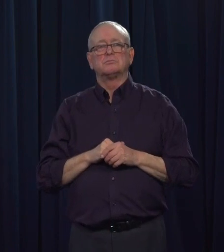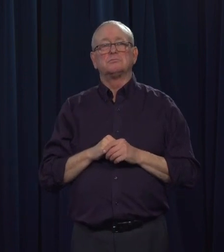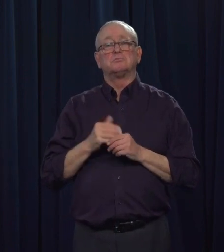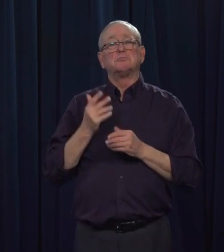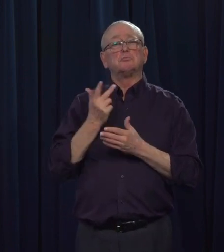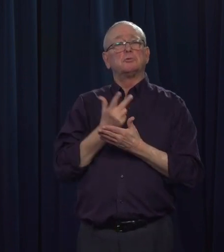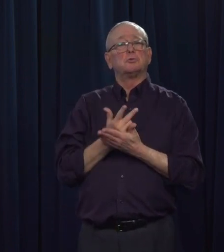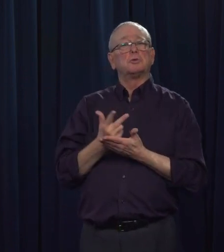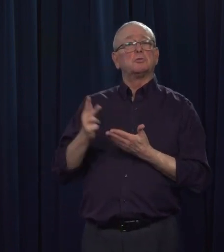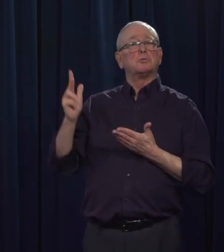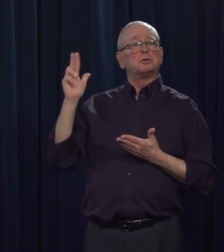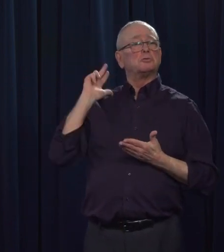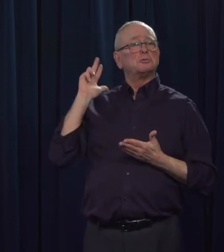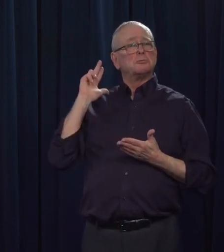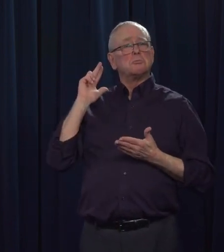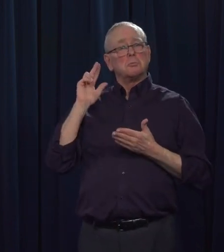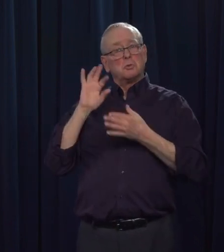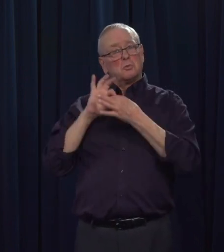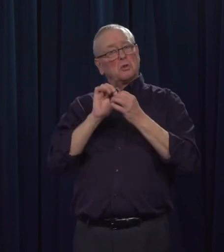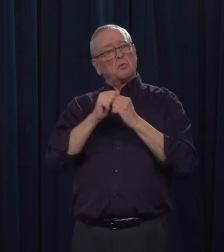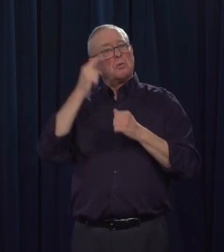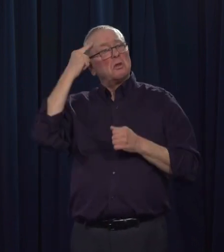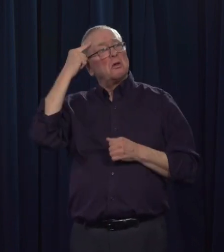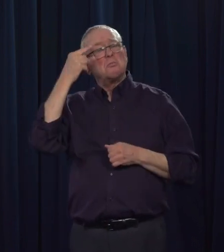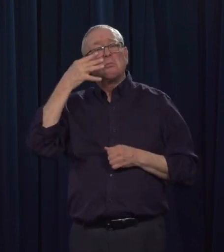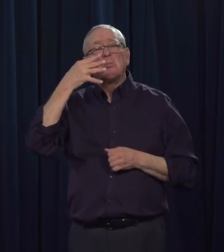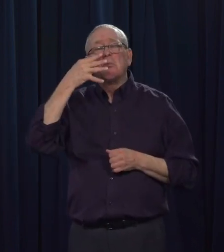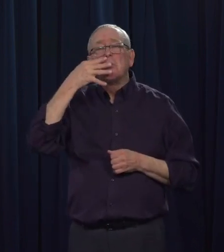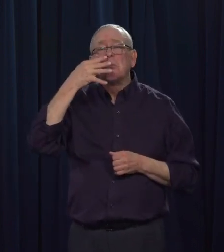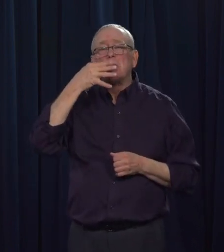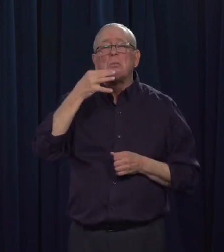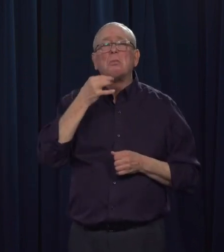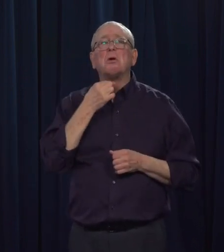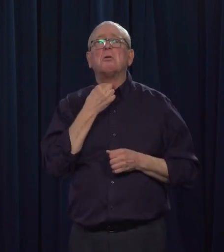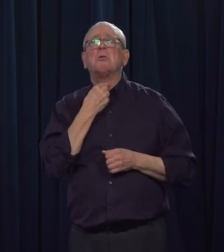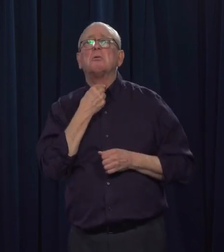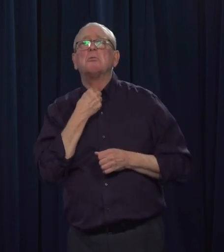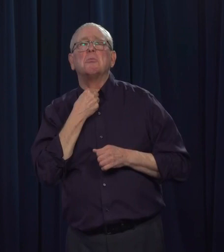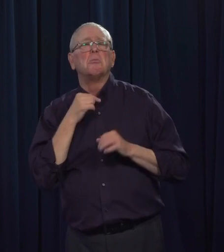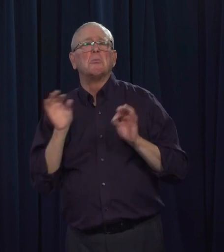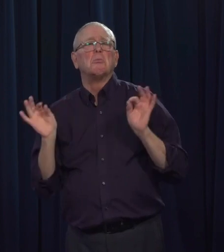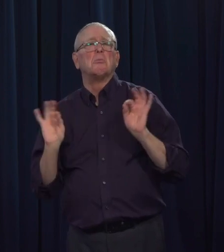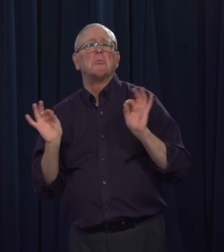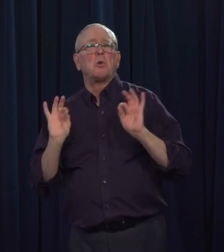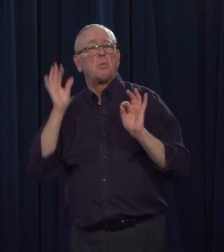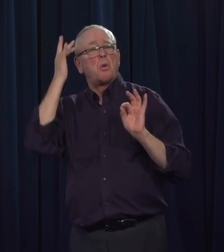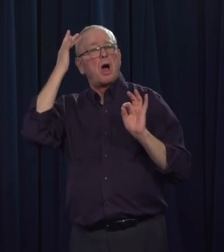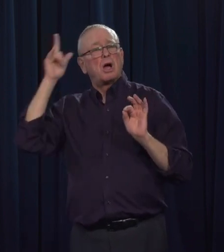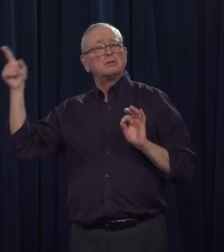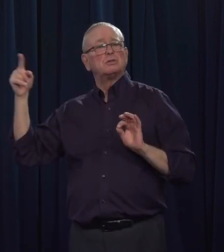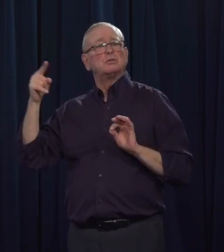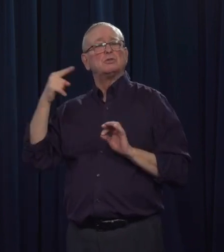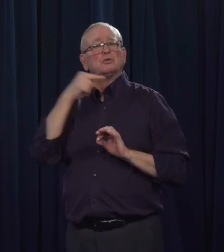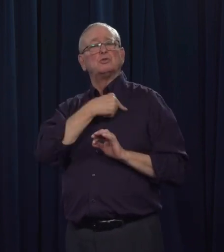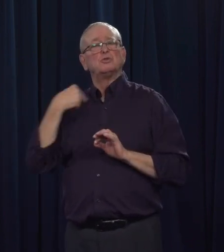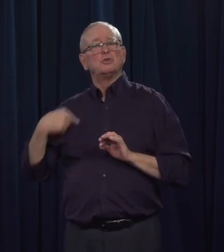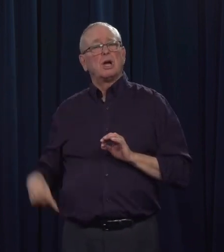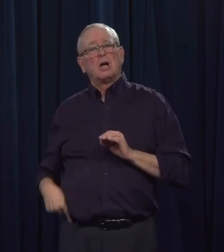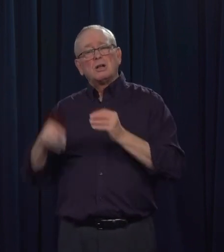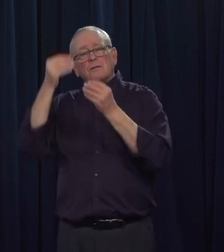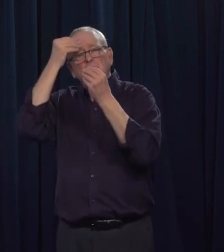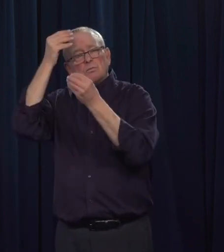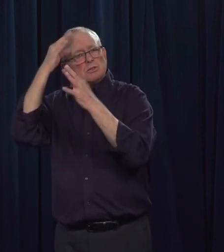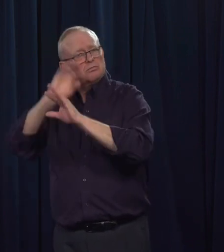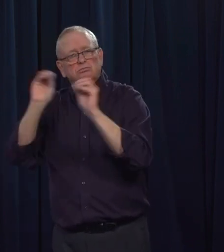China. Based on our own information, we now say that is a risk. And so all of these things are what we're doing to try to keep it out of the healthcare system, protect our